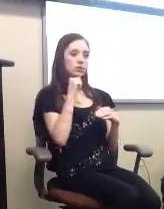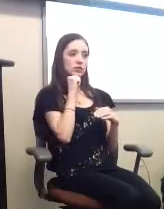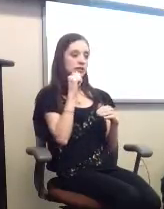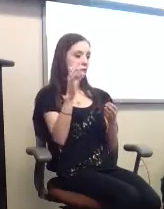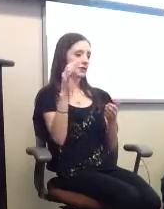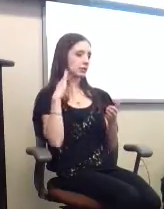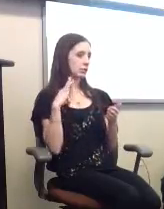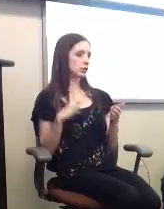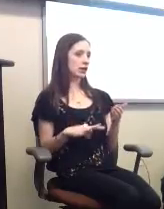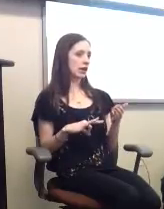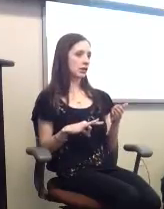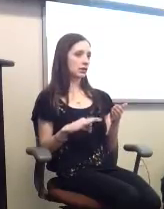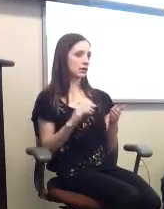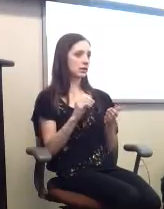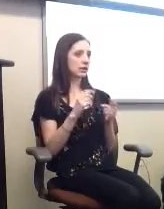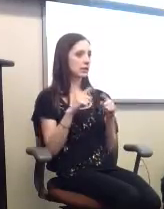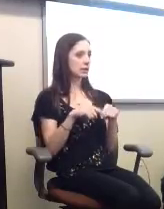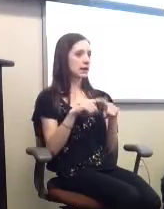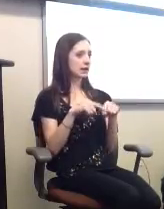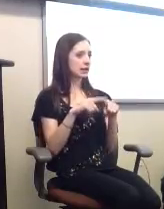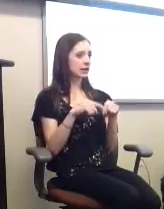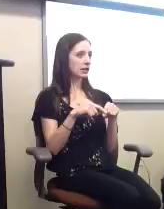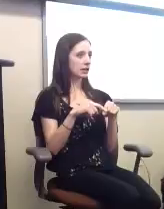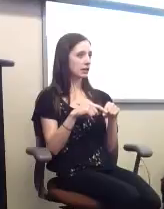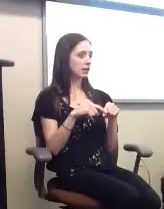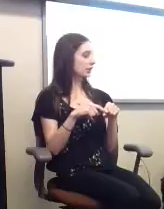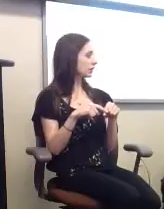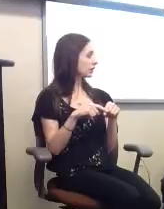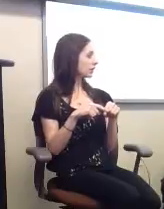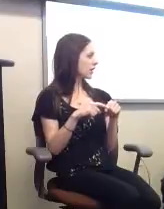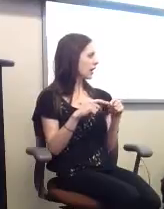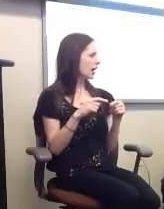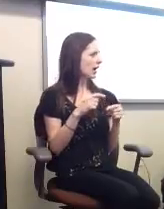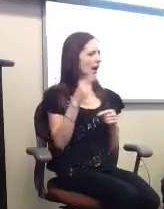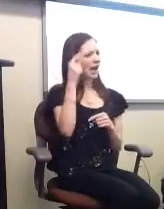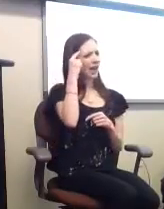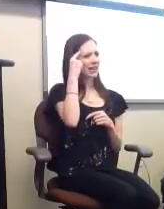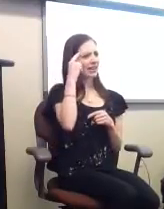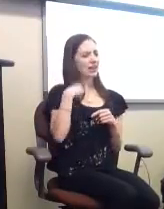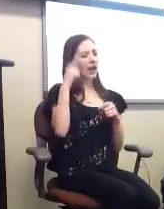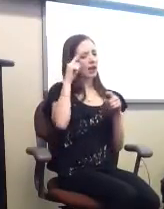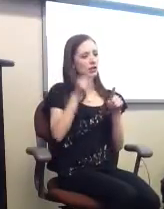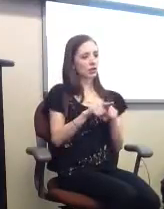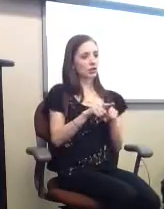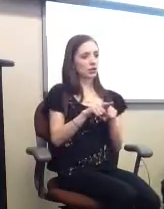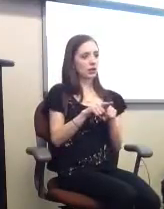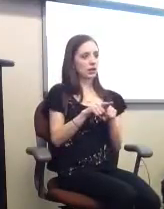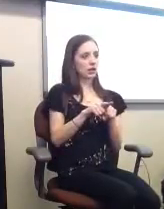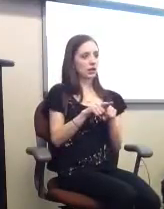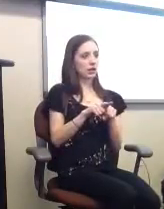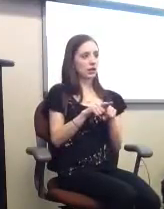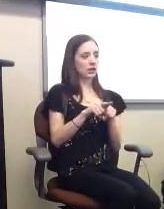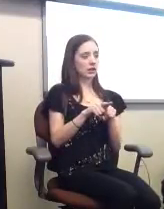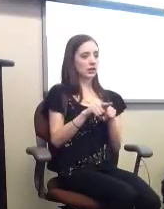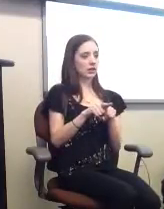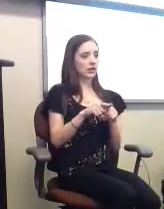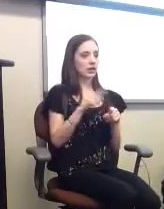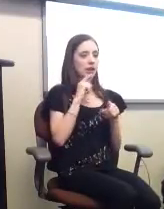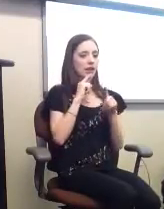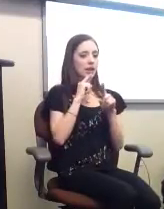I just don't think we can. Aside from like I this. think, yeah, I agree that I don't think we're gonna come up with anything right now. I do think there needs to be a